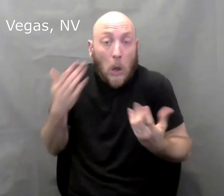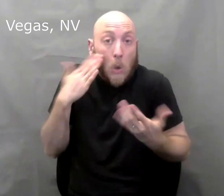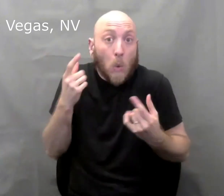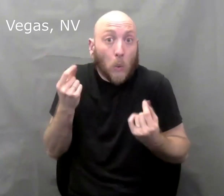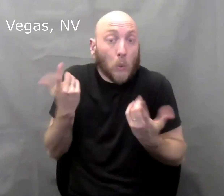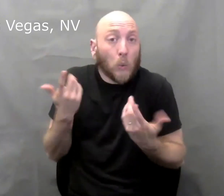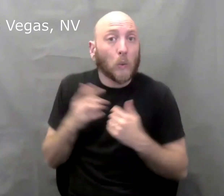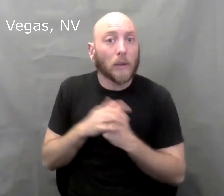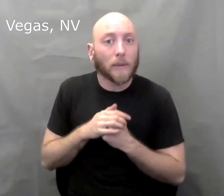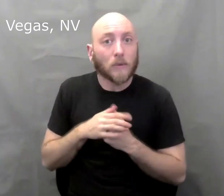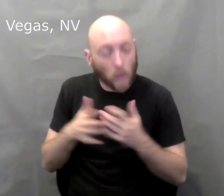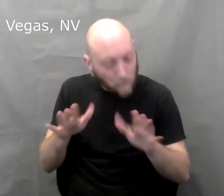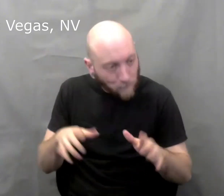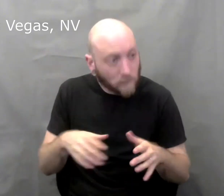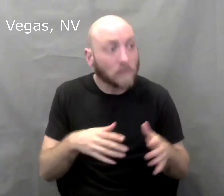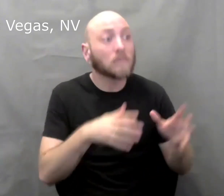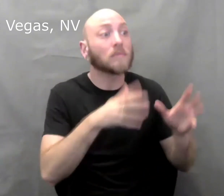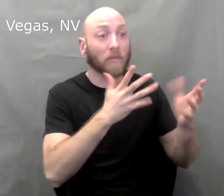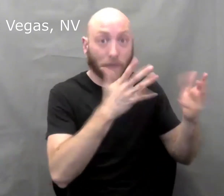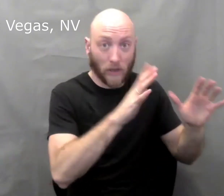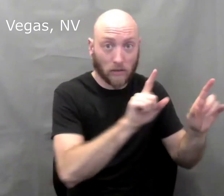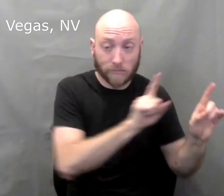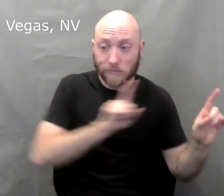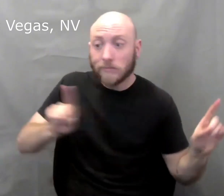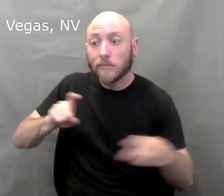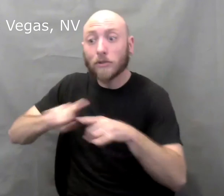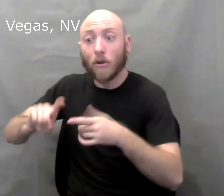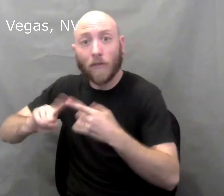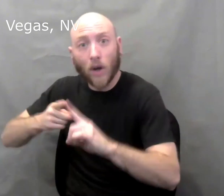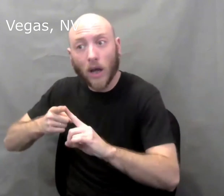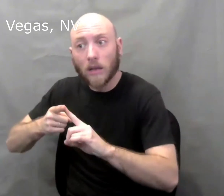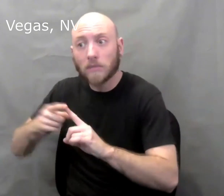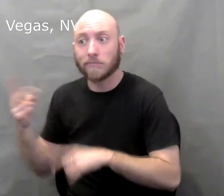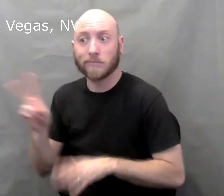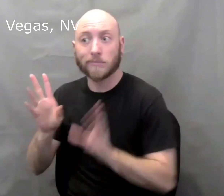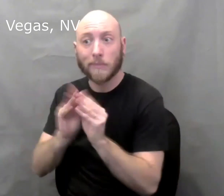I called a friend and I went to a meeting and I worked it out.